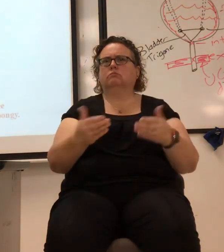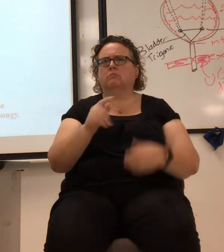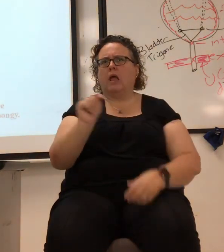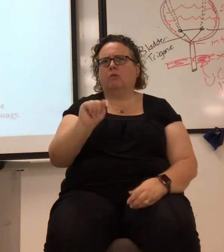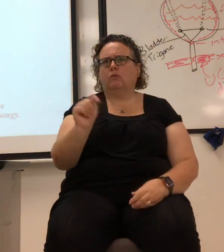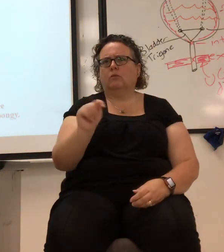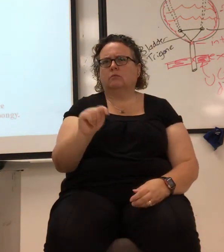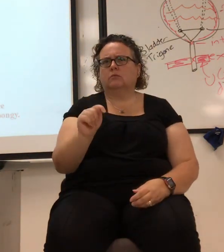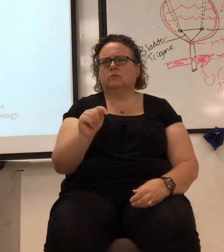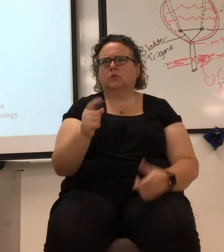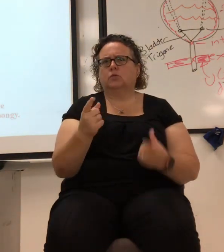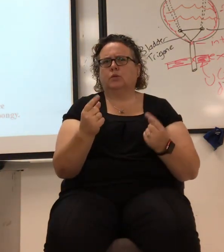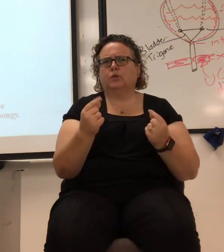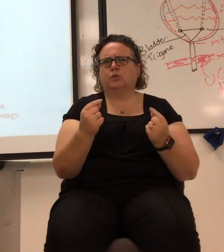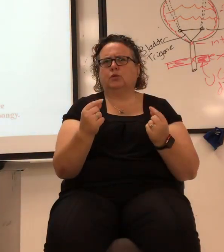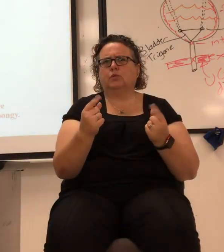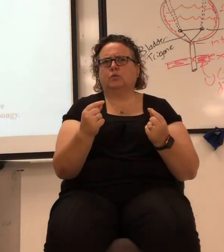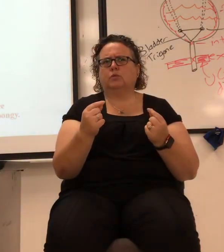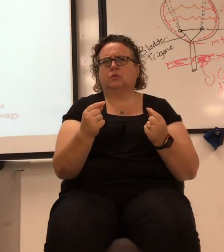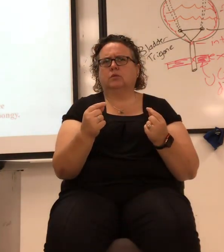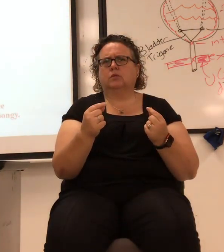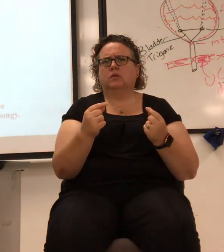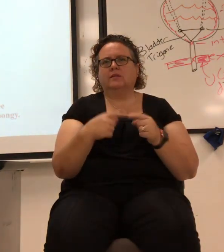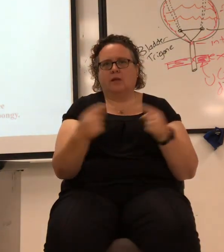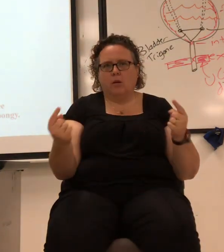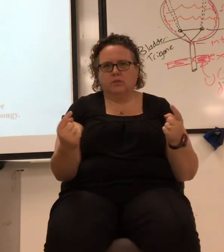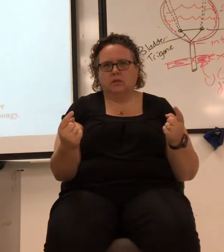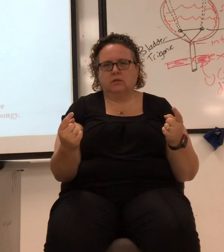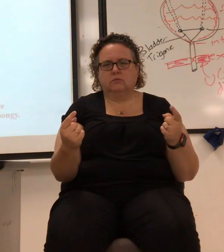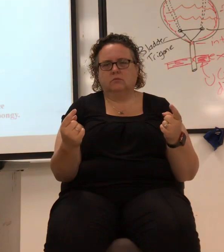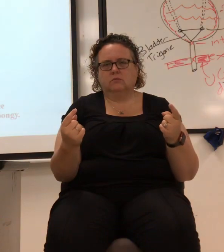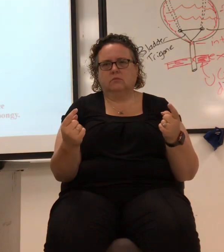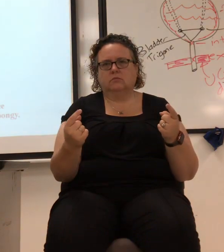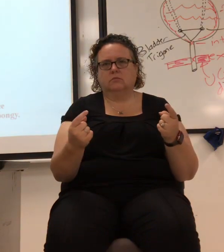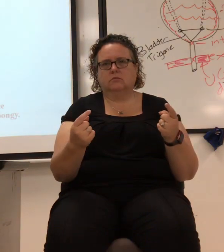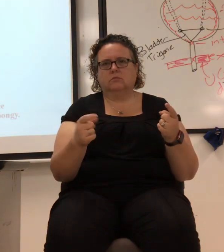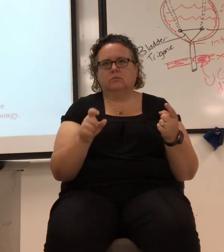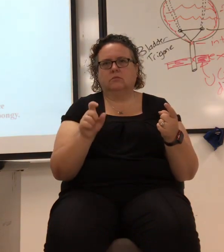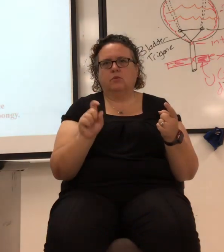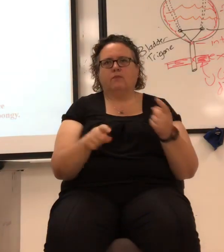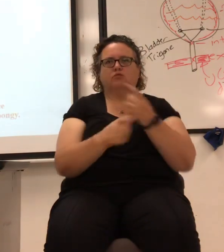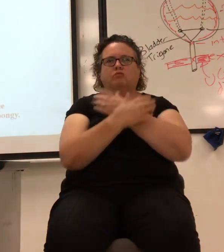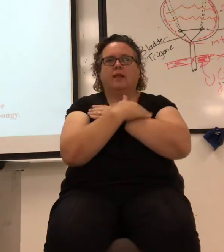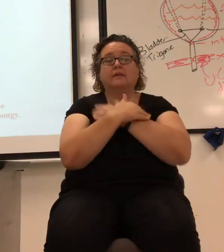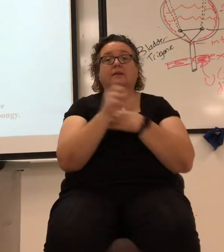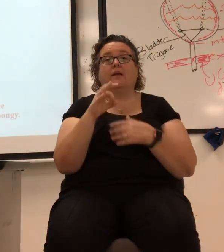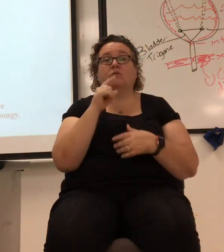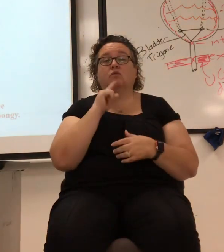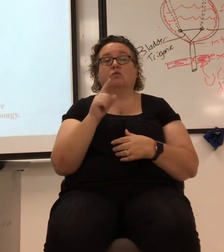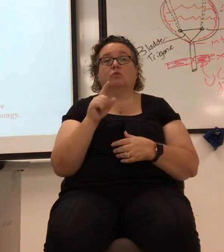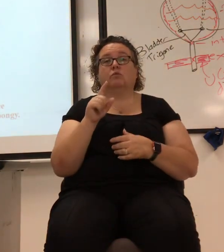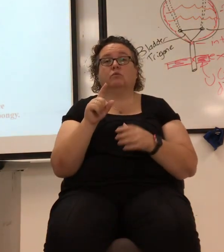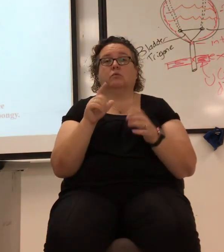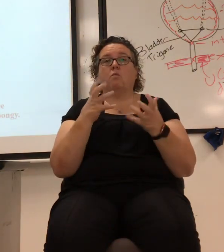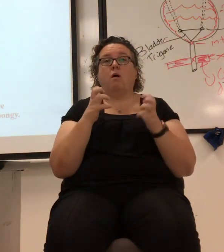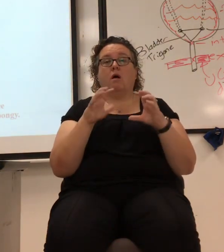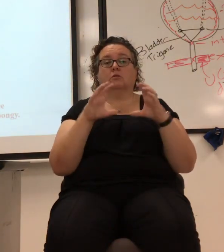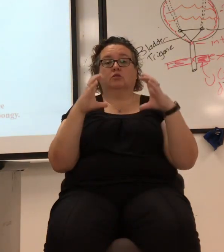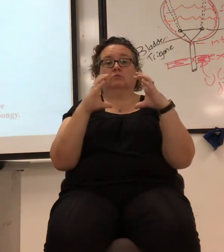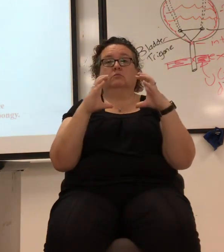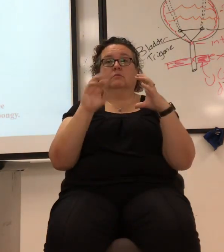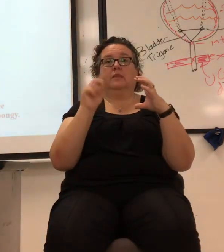What books usually say storage reflexes. Inhibit the muscle of the bladder. Contract, contract. When